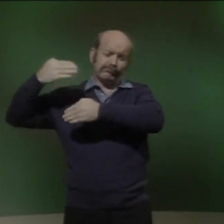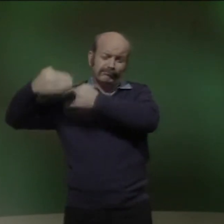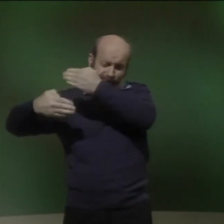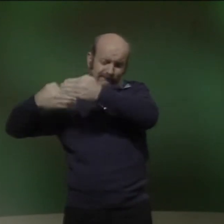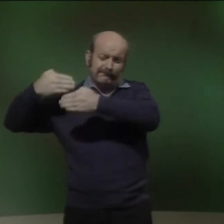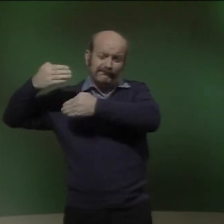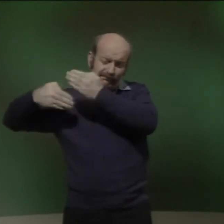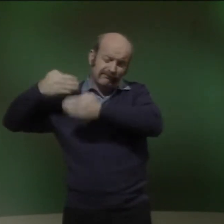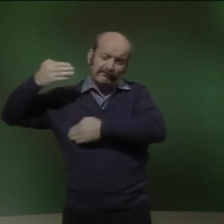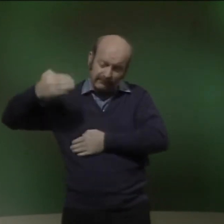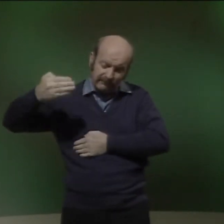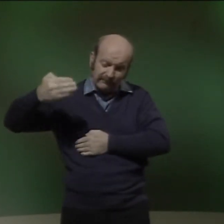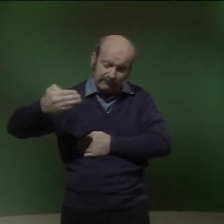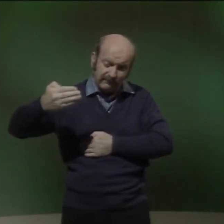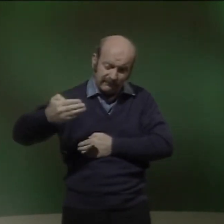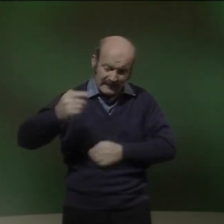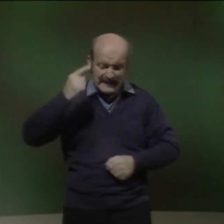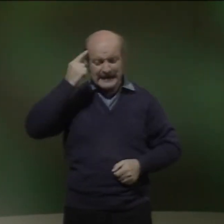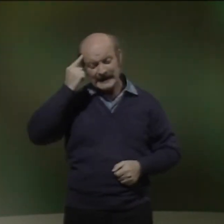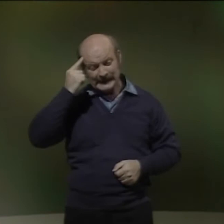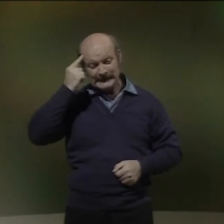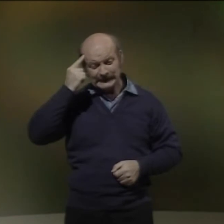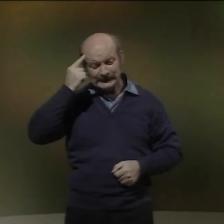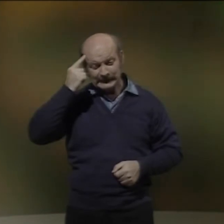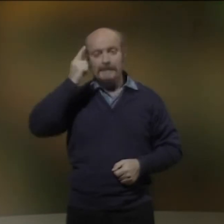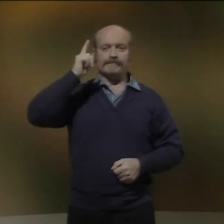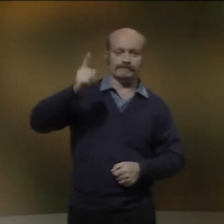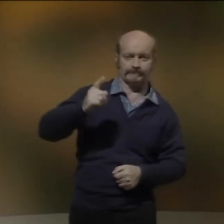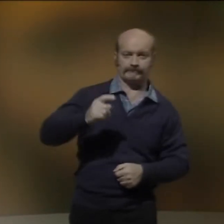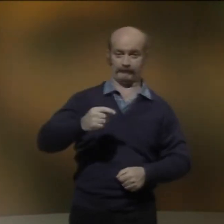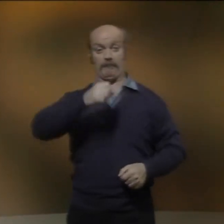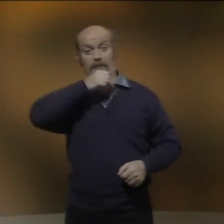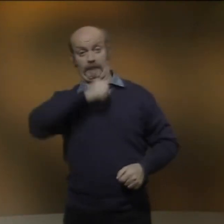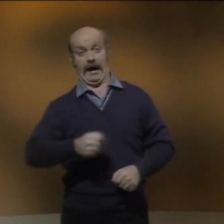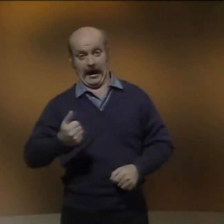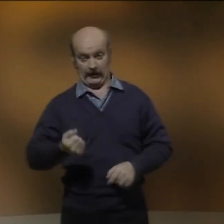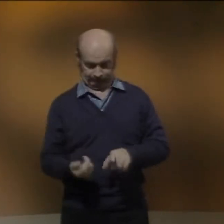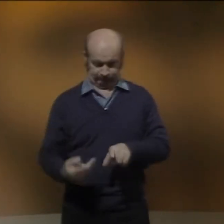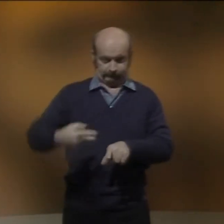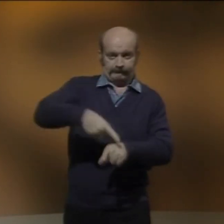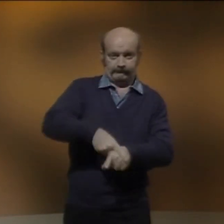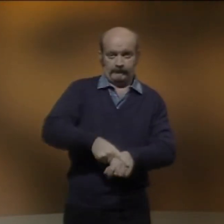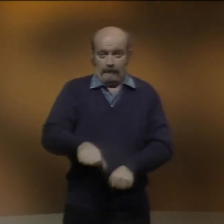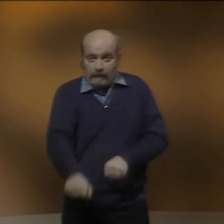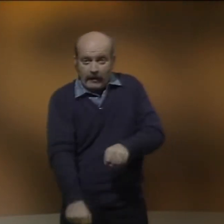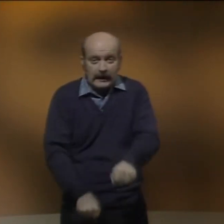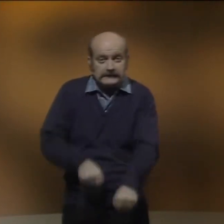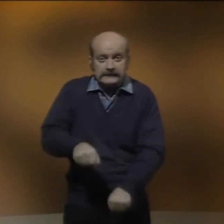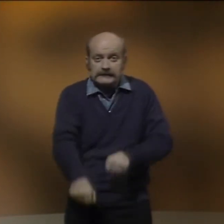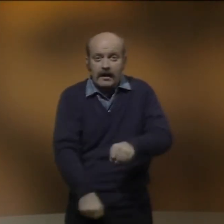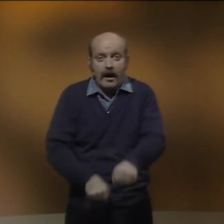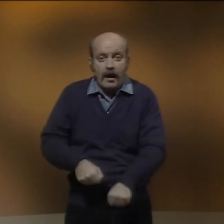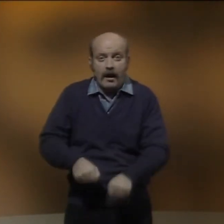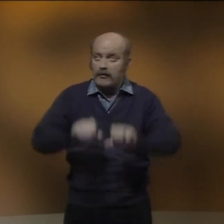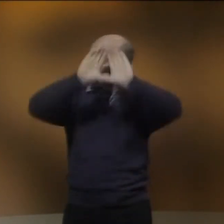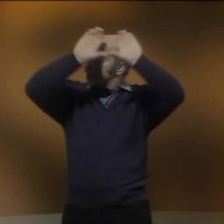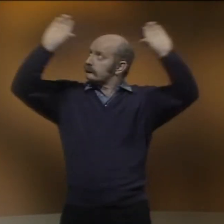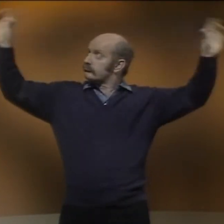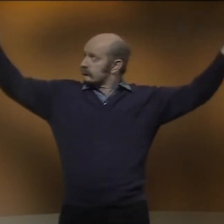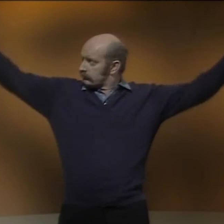A long time after that, someone else had another idea and built a bicycle with a framework attached to it and